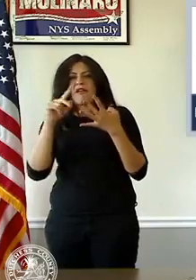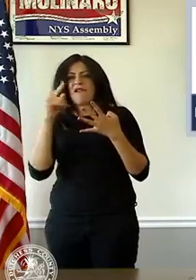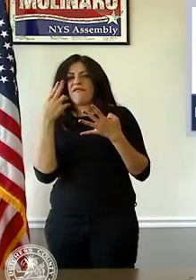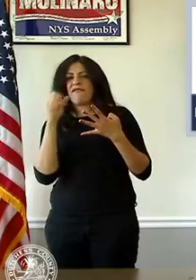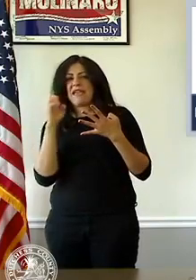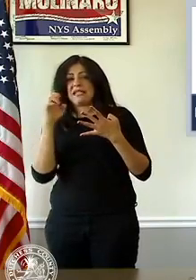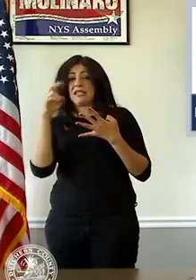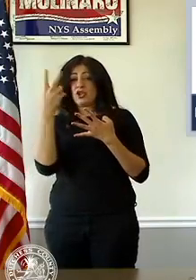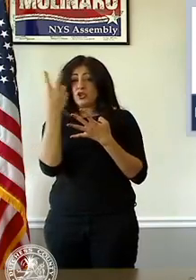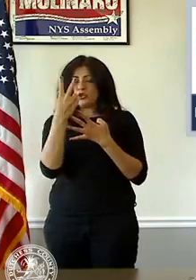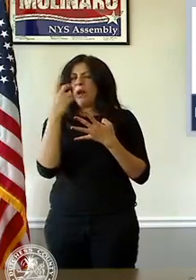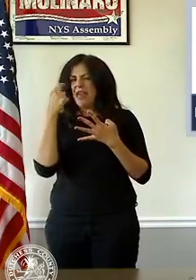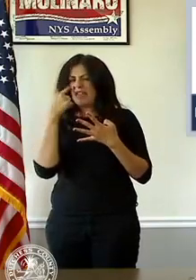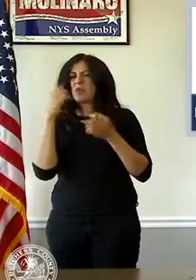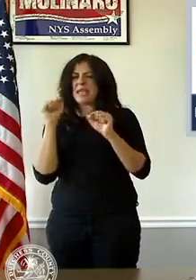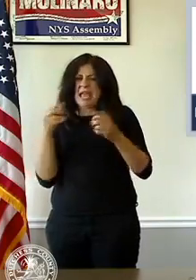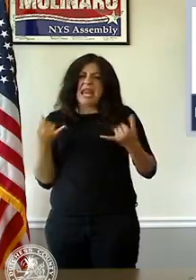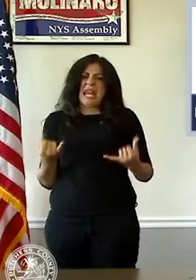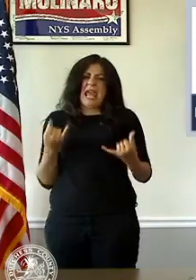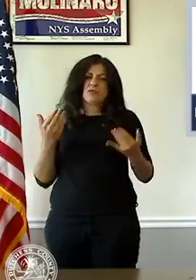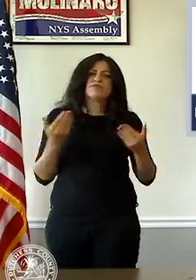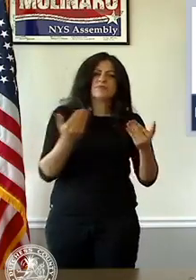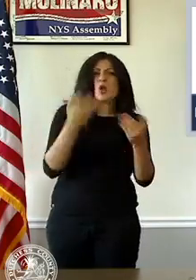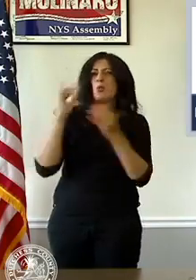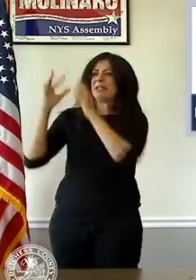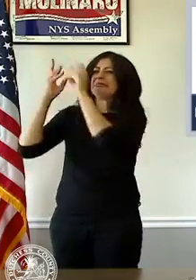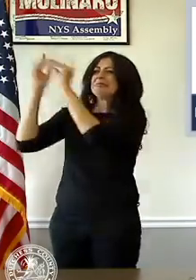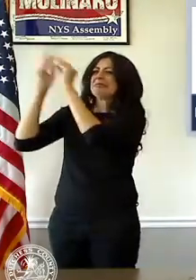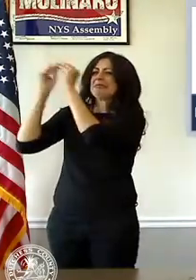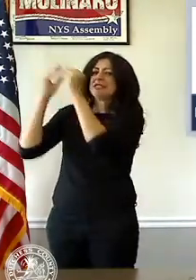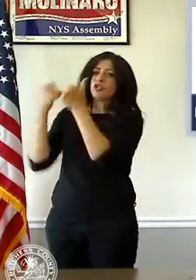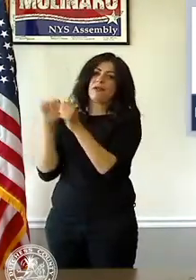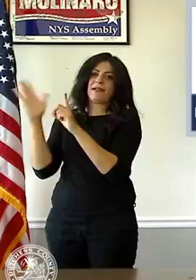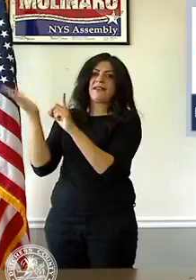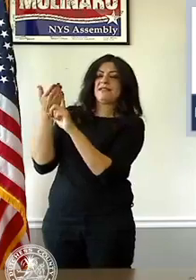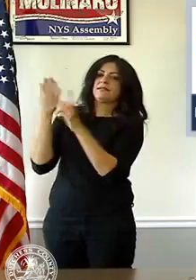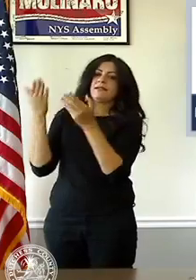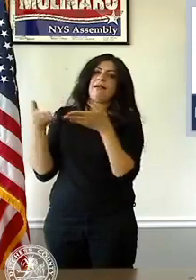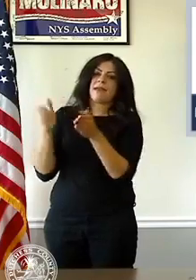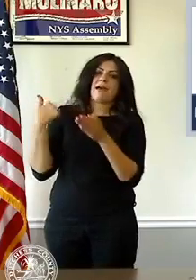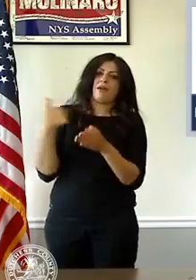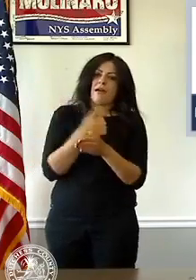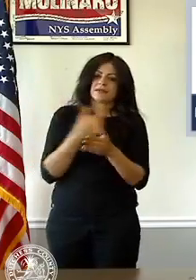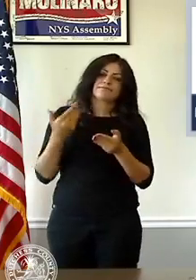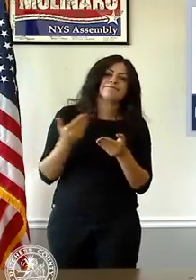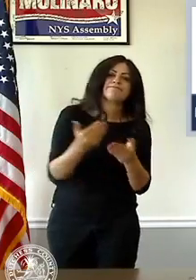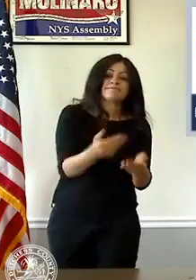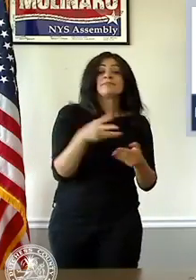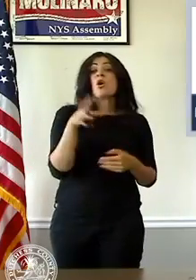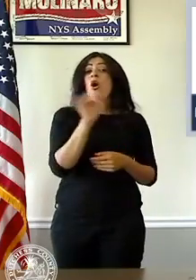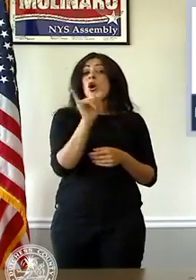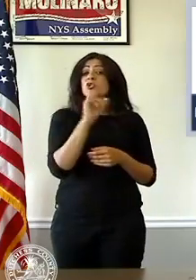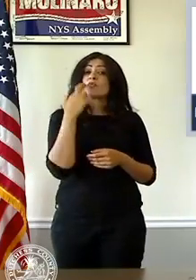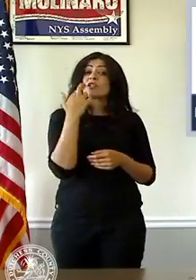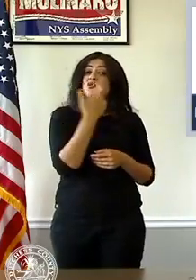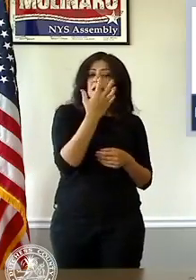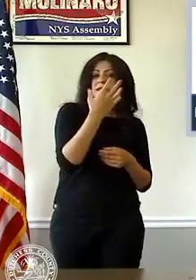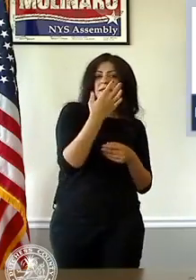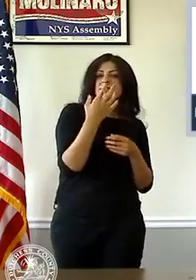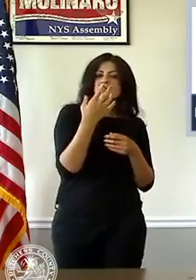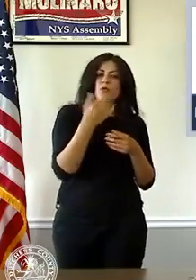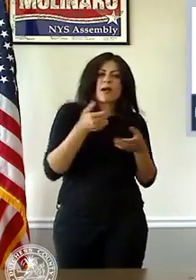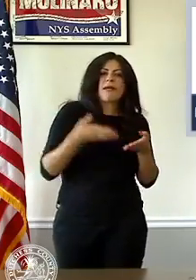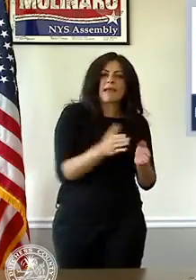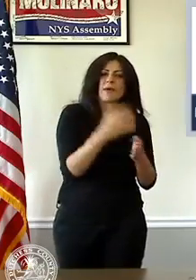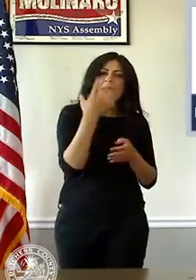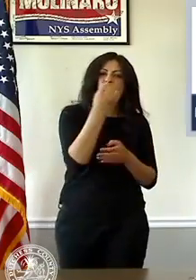2 comes outdoor dining. We're taking some steps locally to create opportunities by waiving local ordinances, and we're doing that in